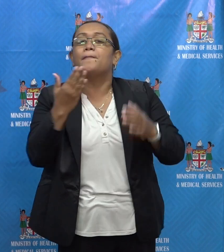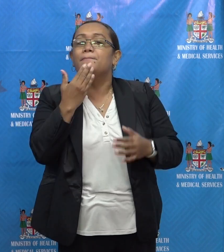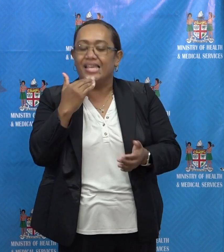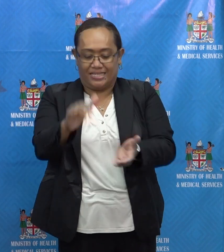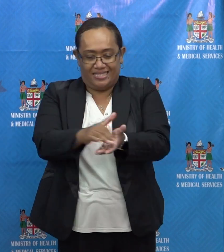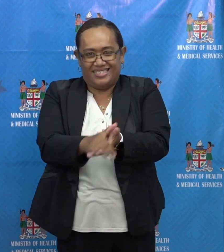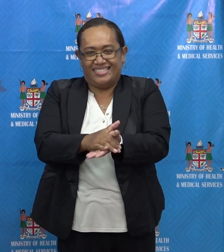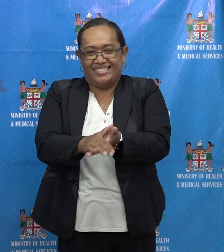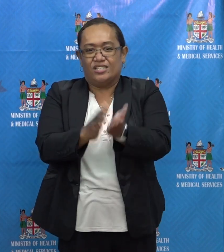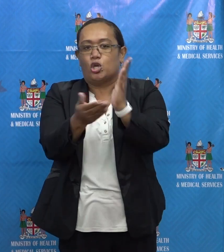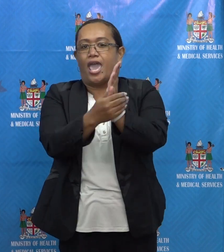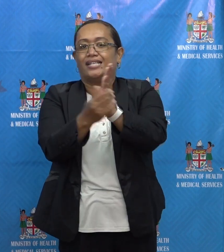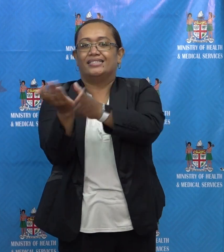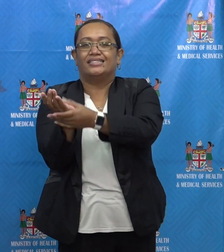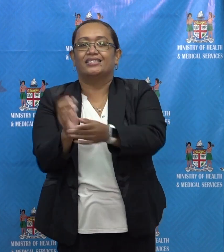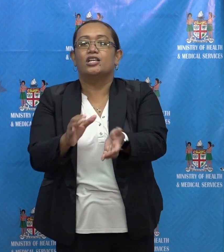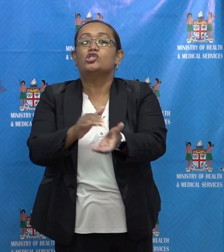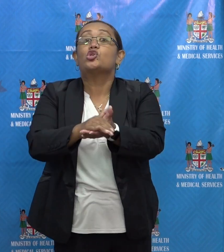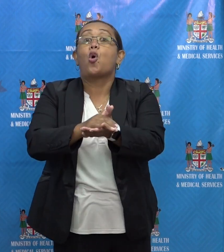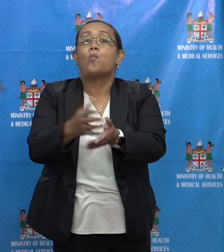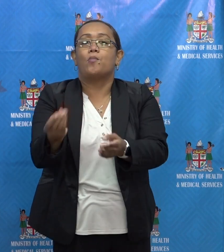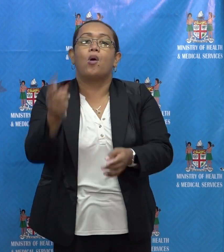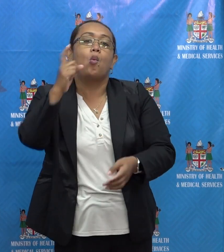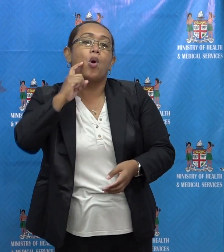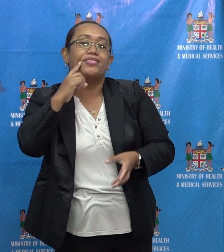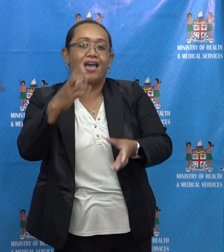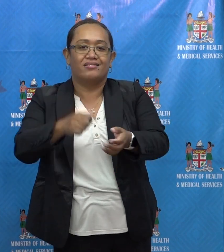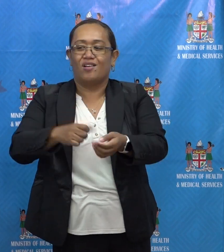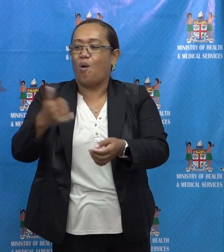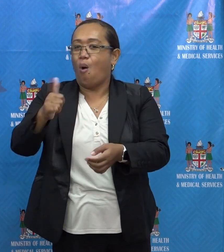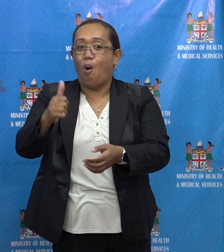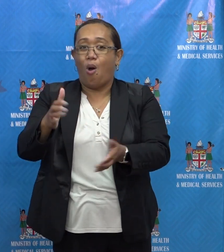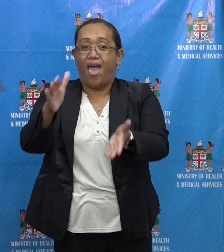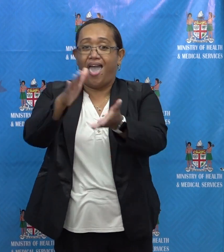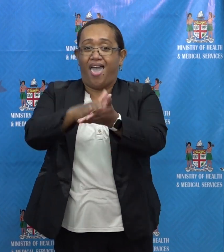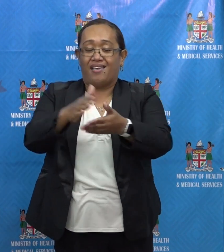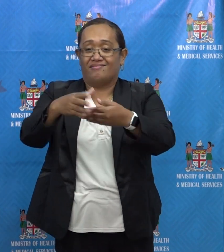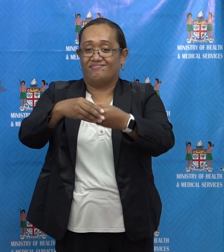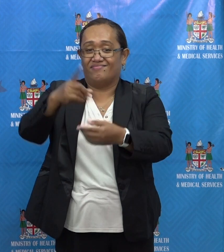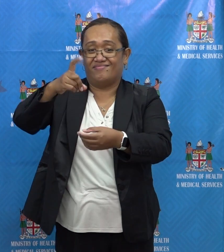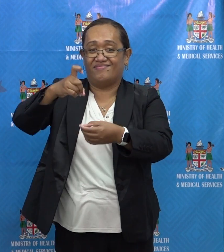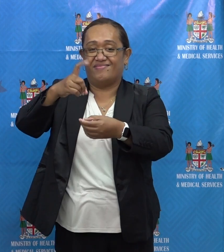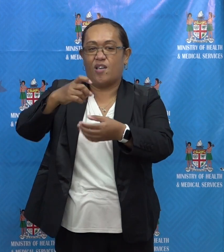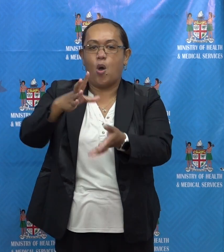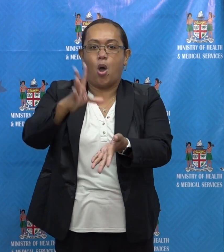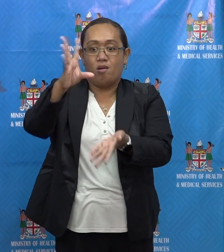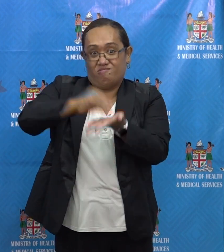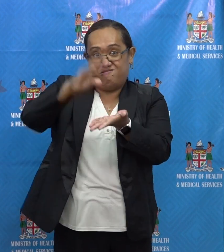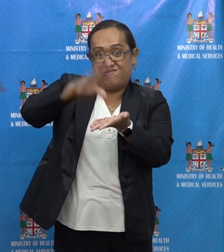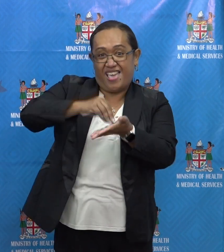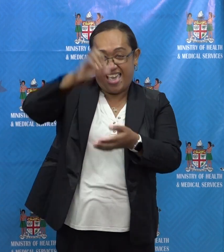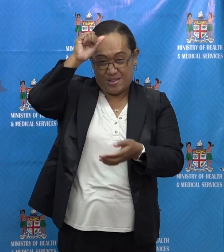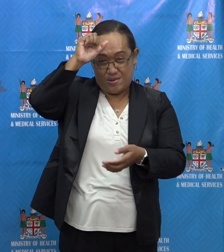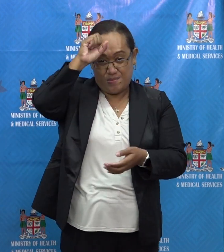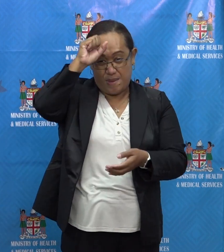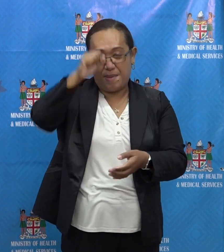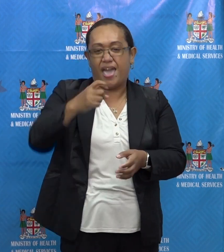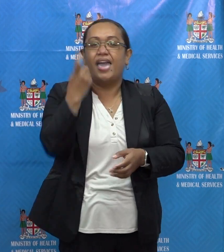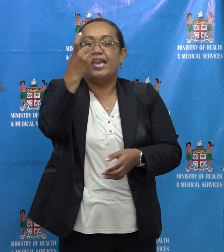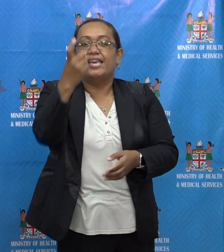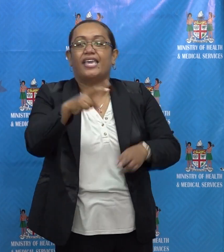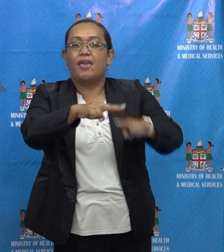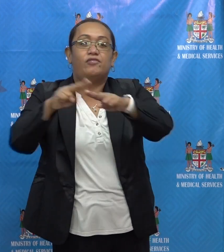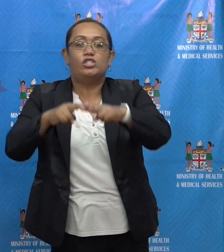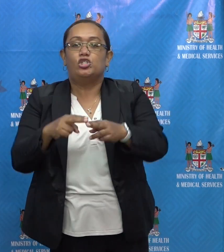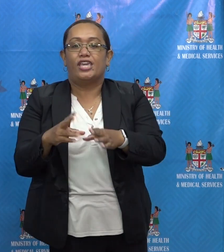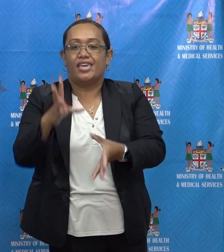frequently with soap and water, or use hand sanitizer. Download the Fiji Care app. The Care Fiji app. If you're out